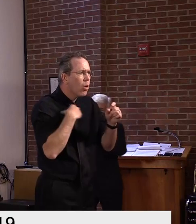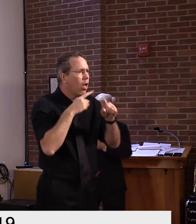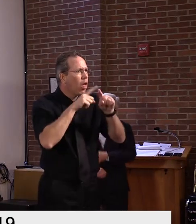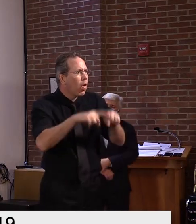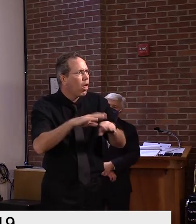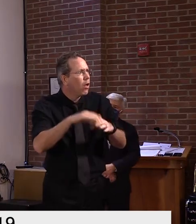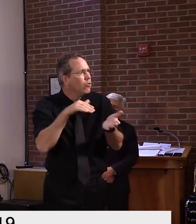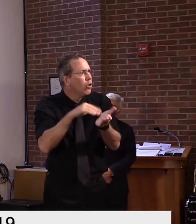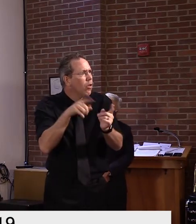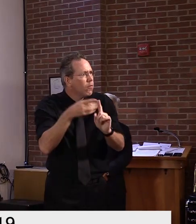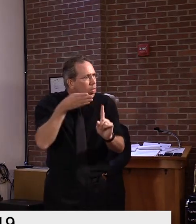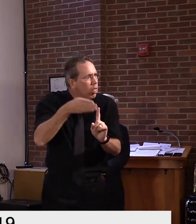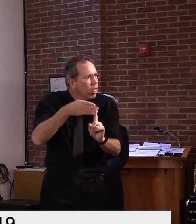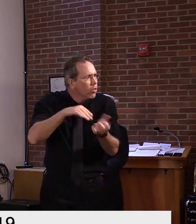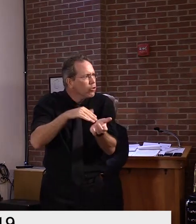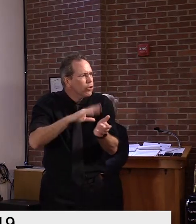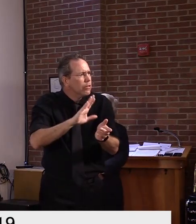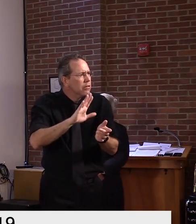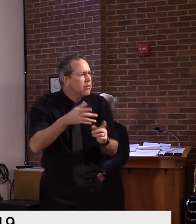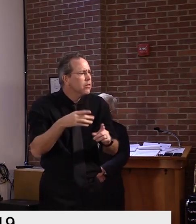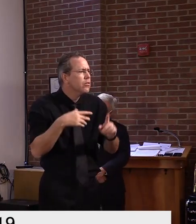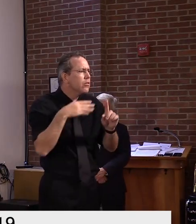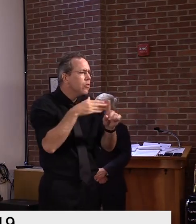that Vermonters want to have.